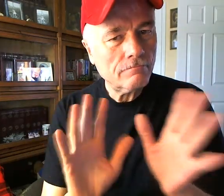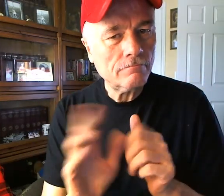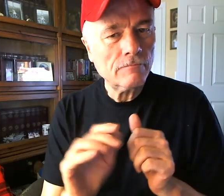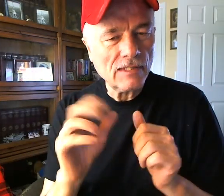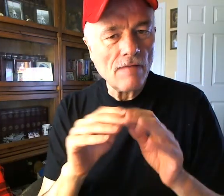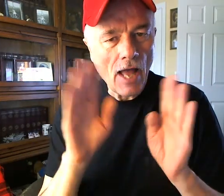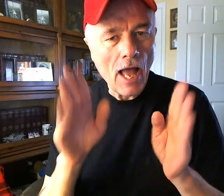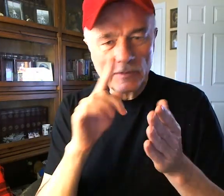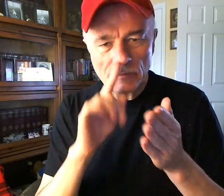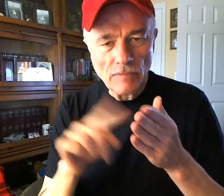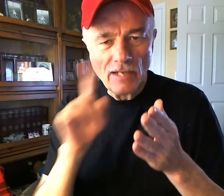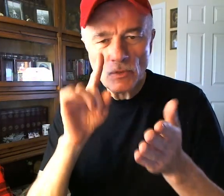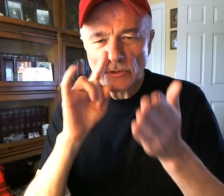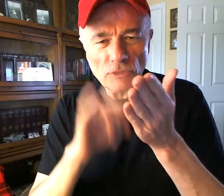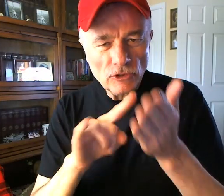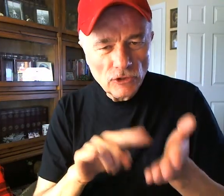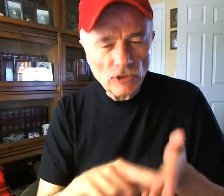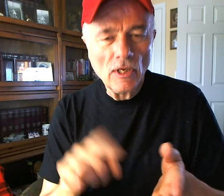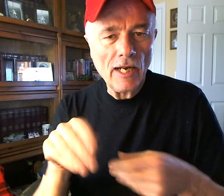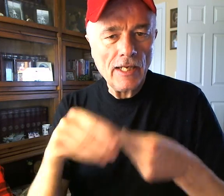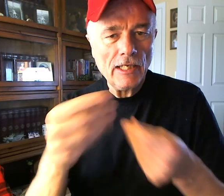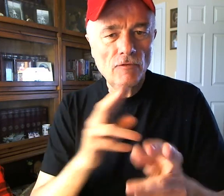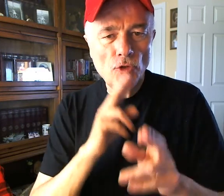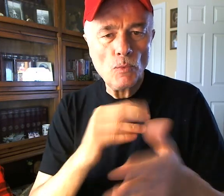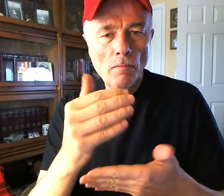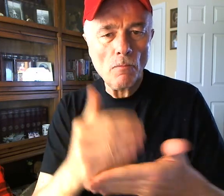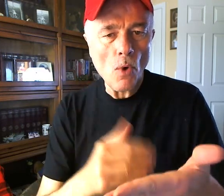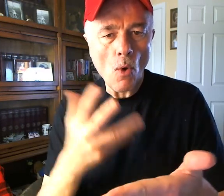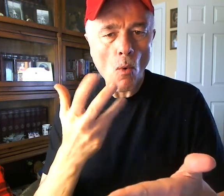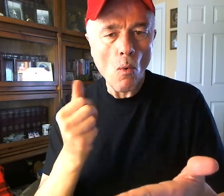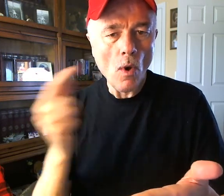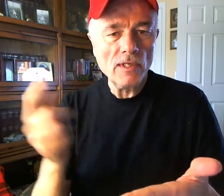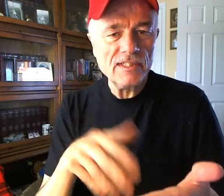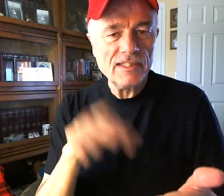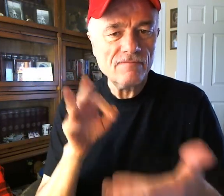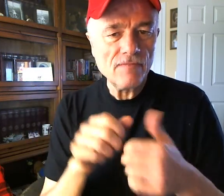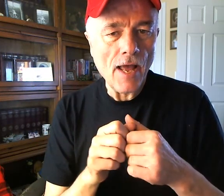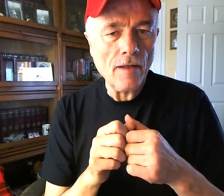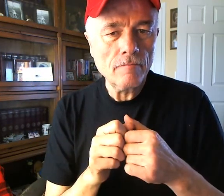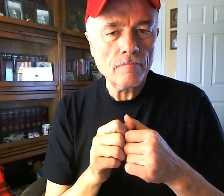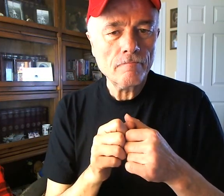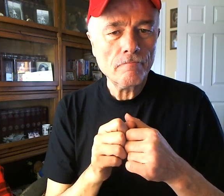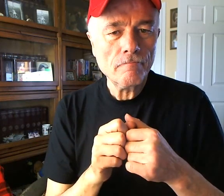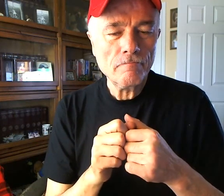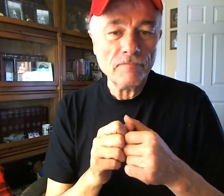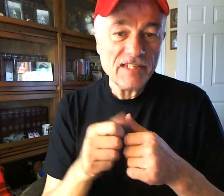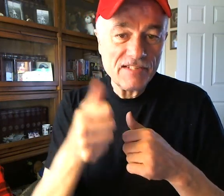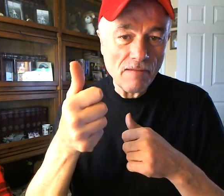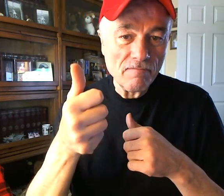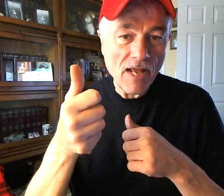Any object can run in there. No way. You just bend down there and pick it up. Cool. That's so cool. That's the coolest thing I've ever